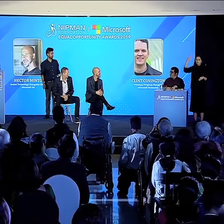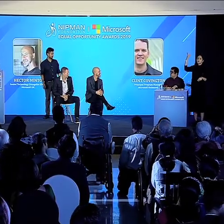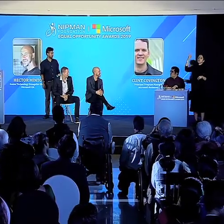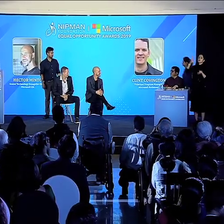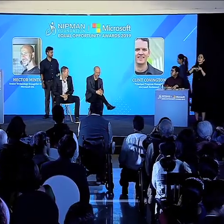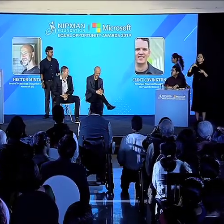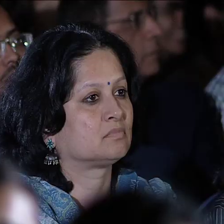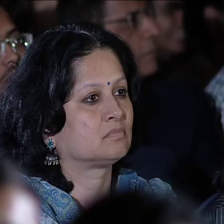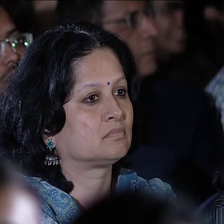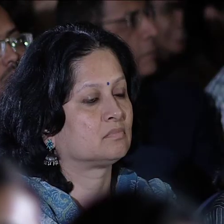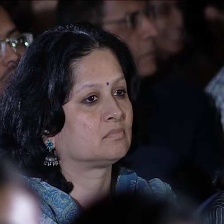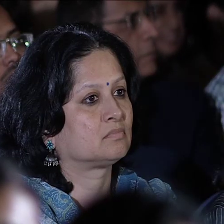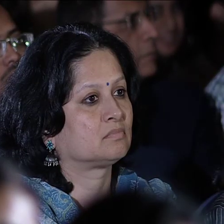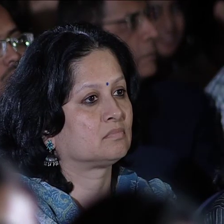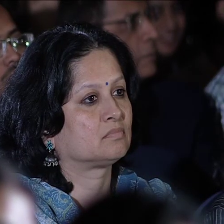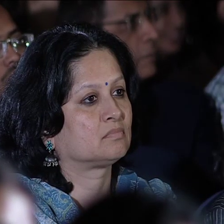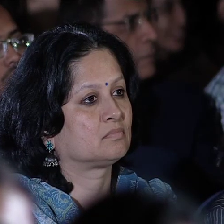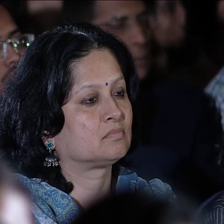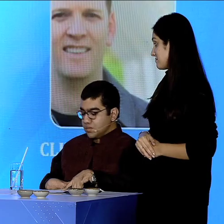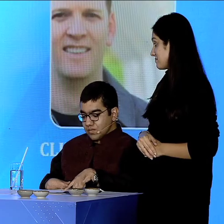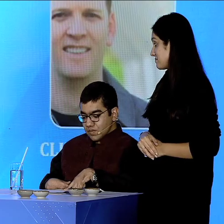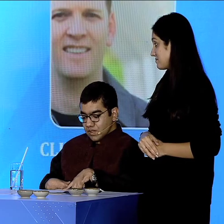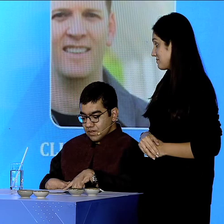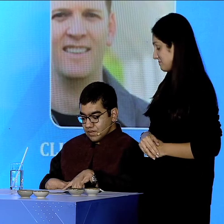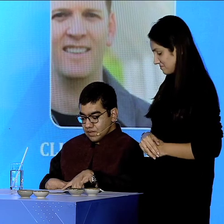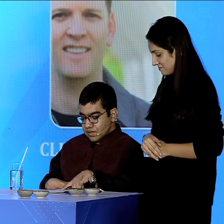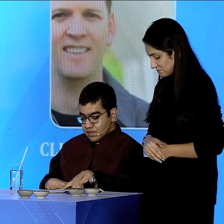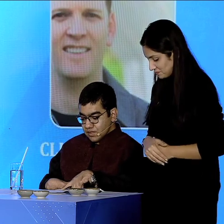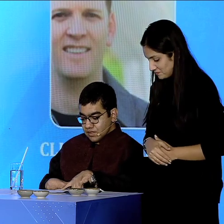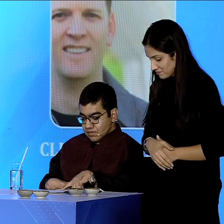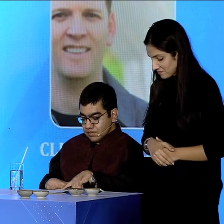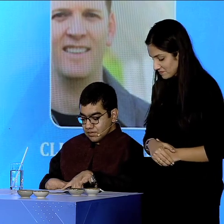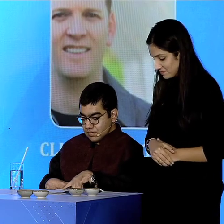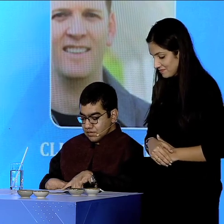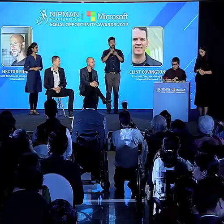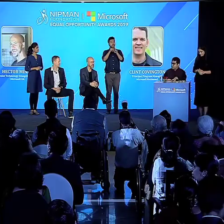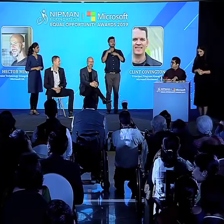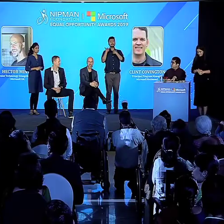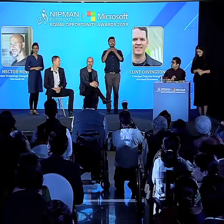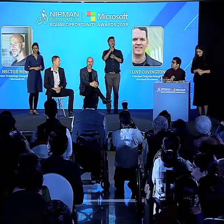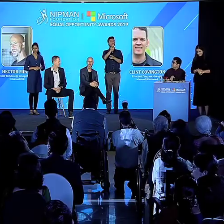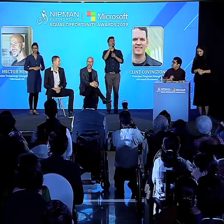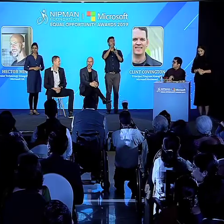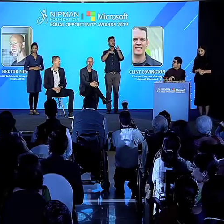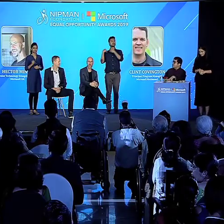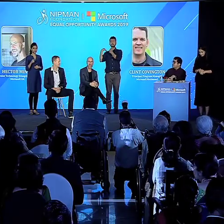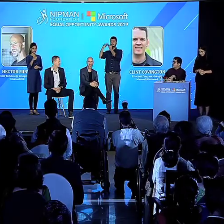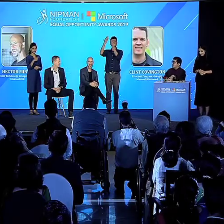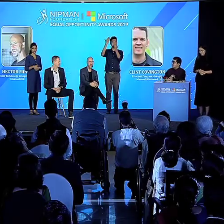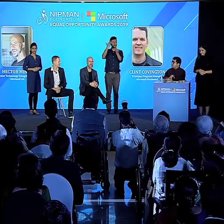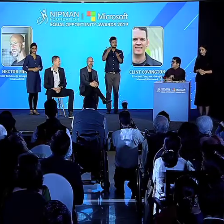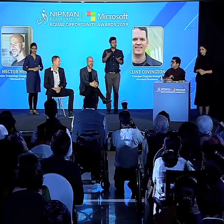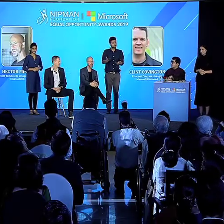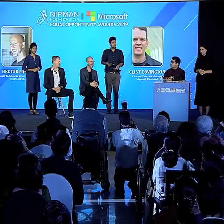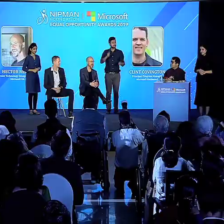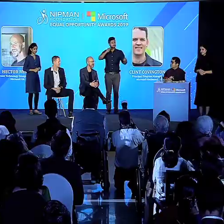life really going to be different for persons with disabilities compared to what it is today? I mean, if you look at where we've come with disability in the last 20 years, we've come a long way. I